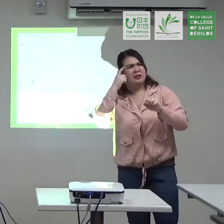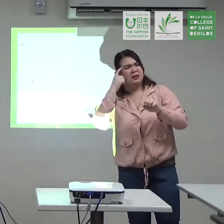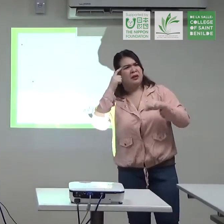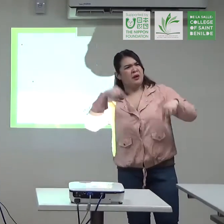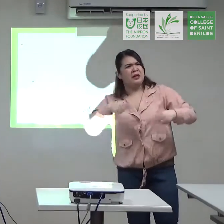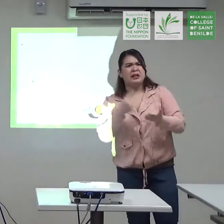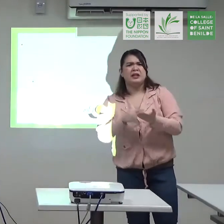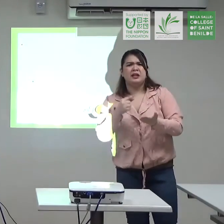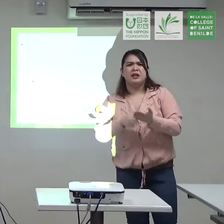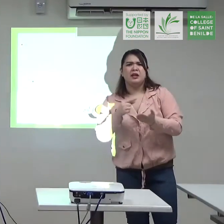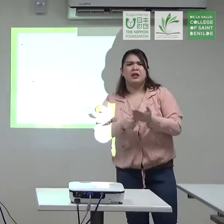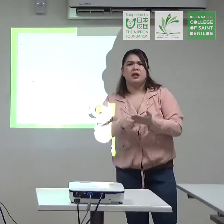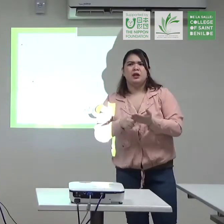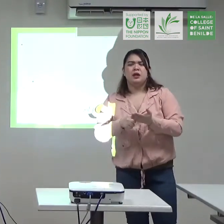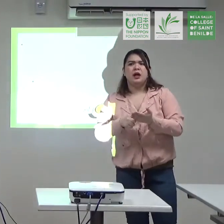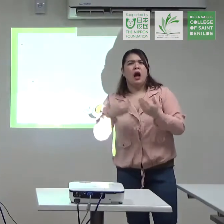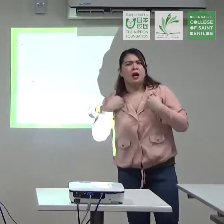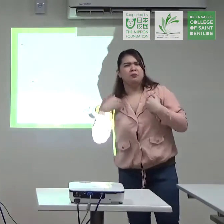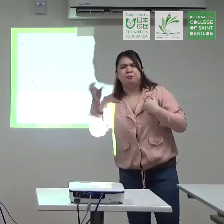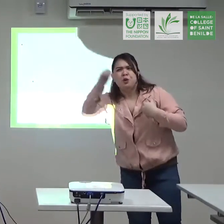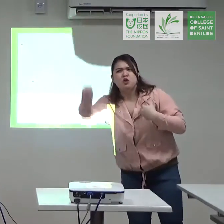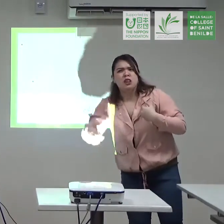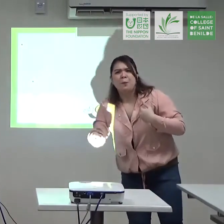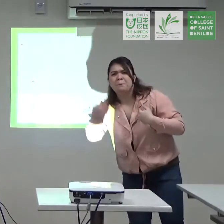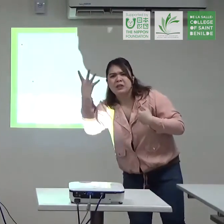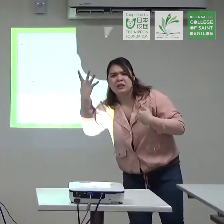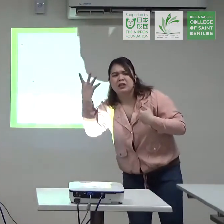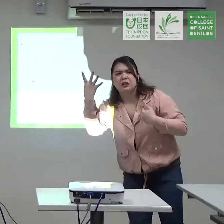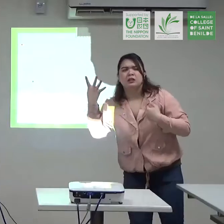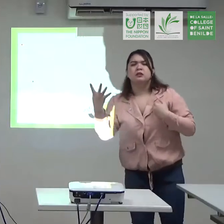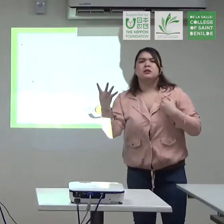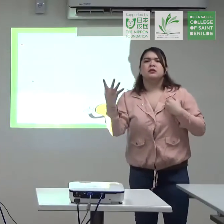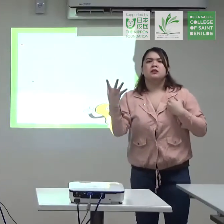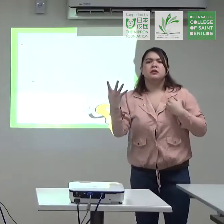here? 100%. What is the